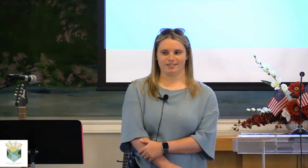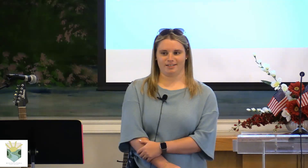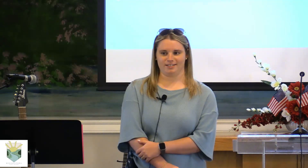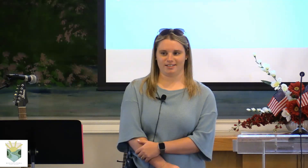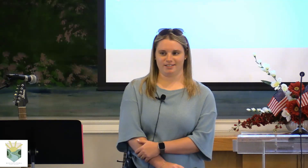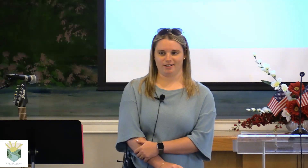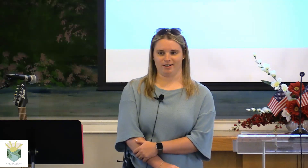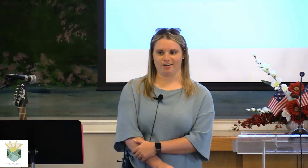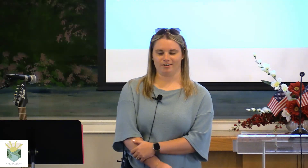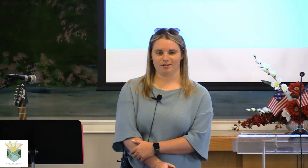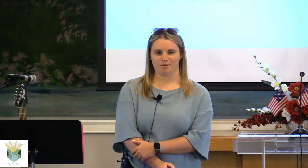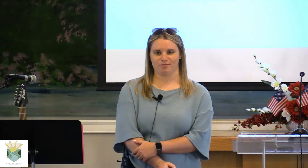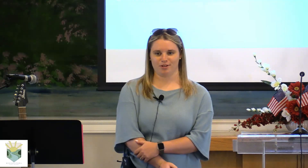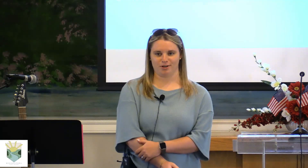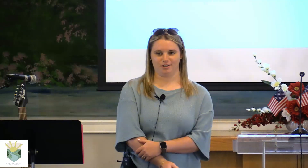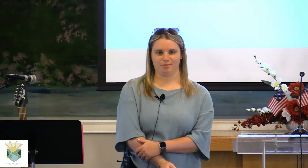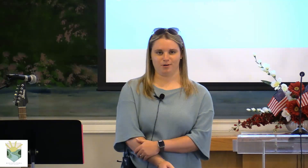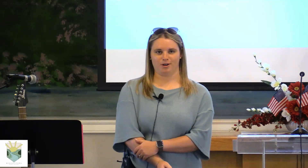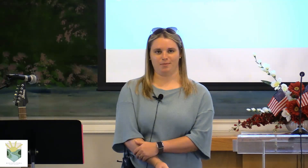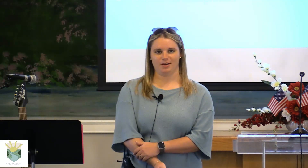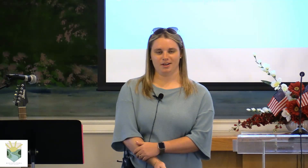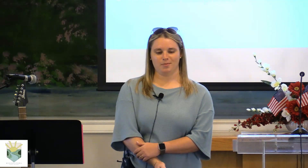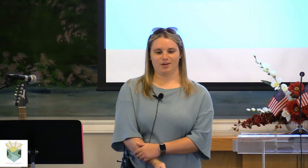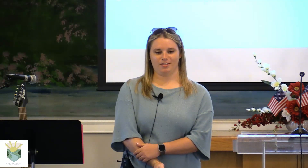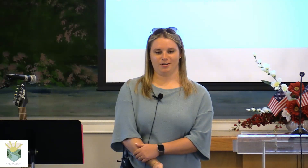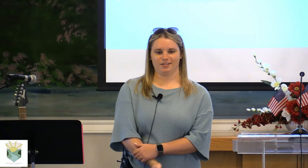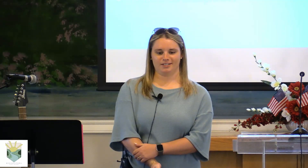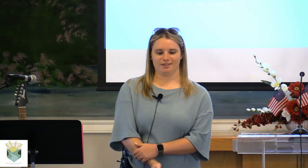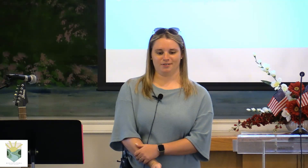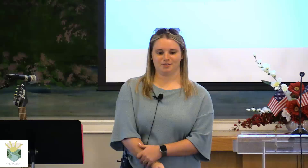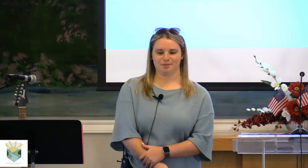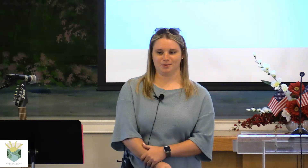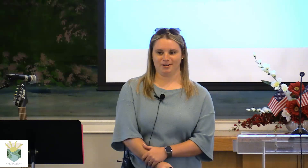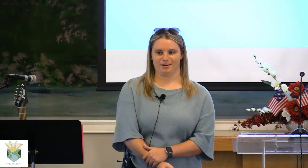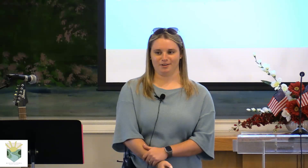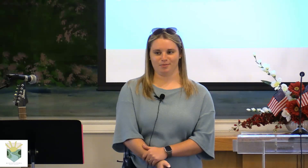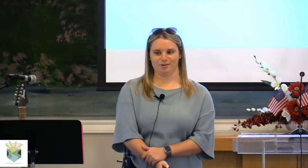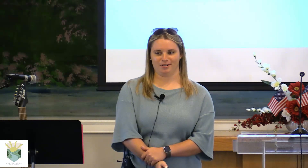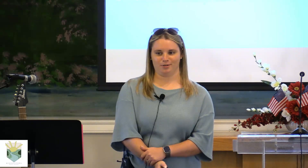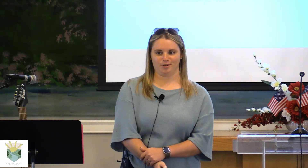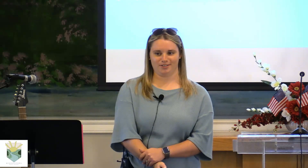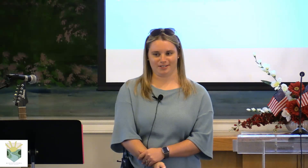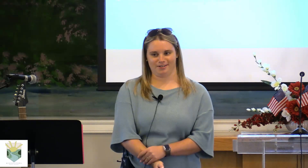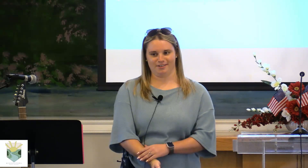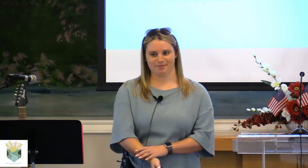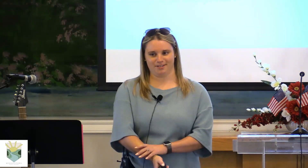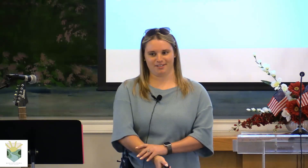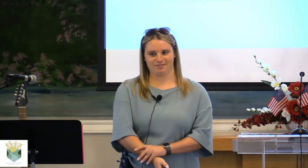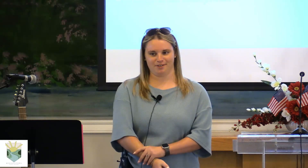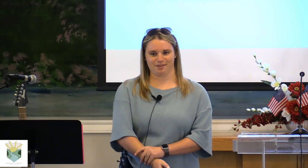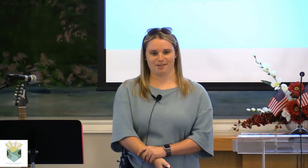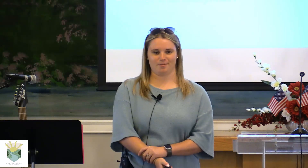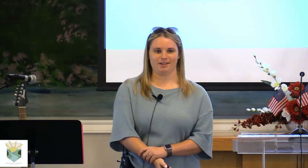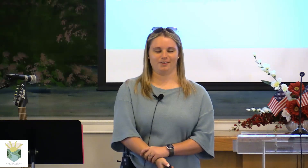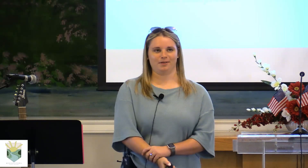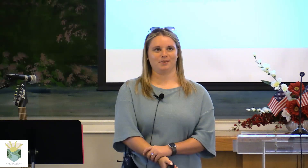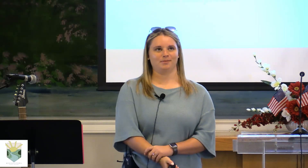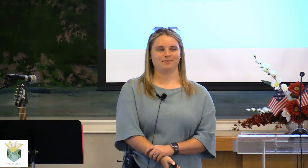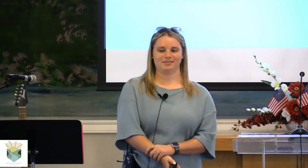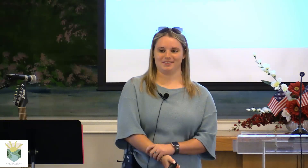this until I got a little bit further into the program. But there is a difference between an interpreter and a translator, which if you really think about it, you're like, whoa, what's the